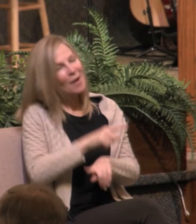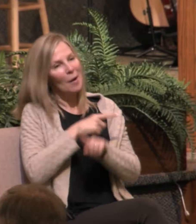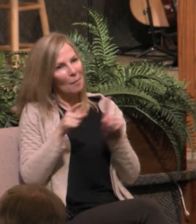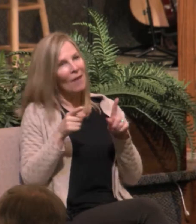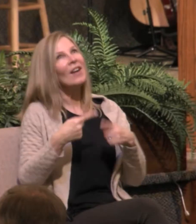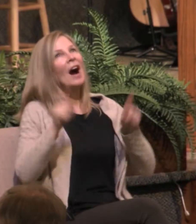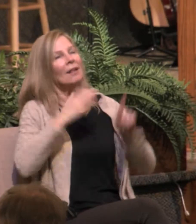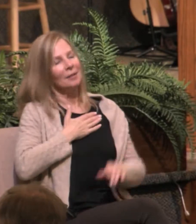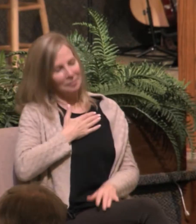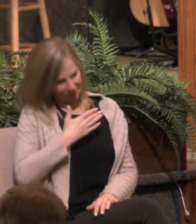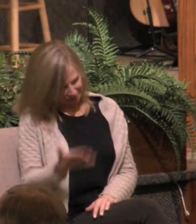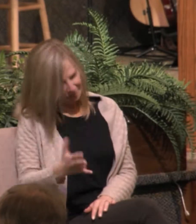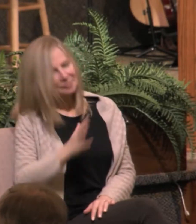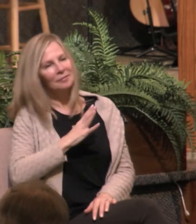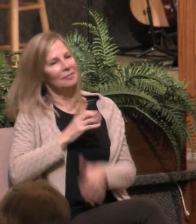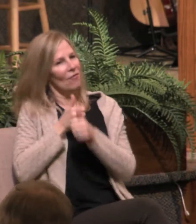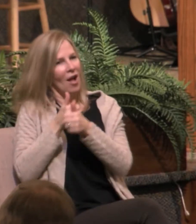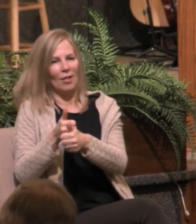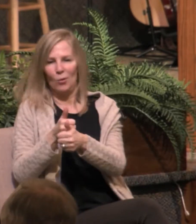was following the Lord.